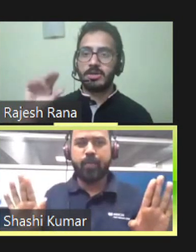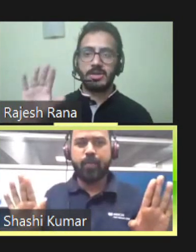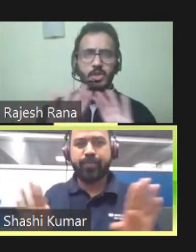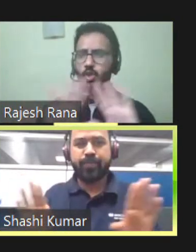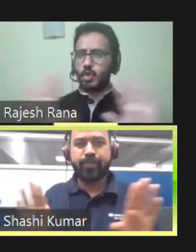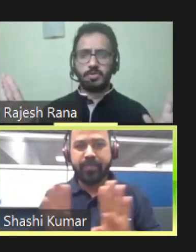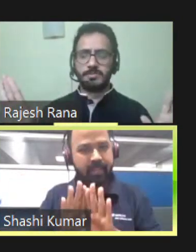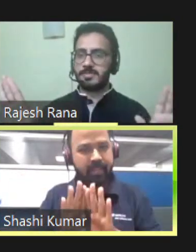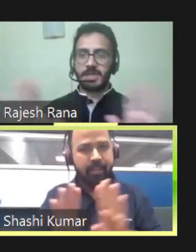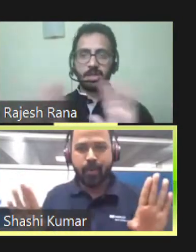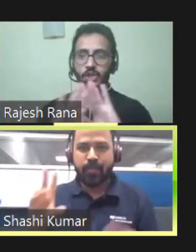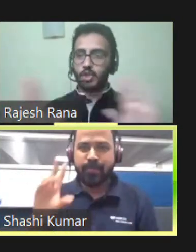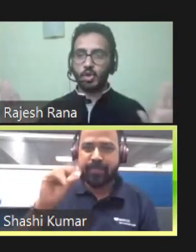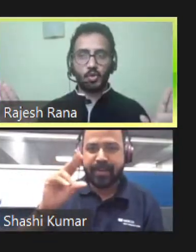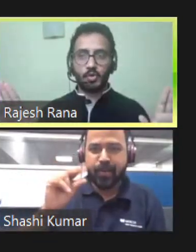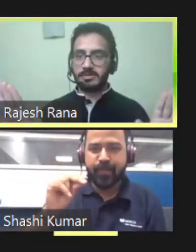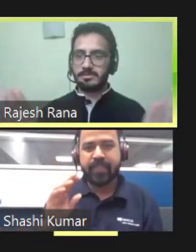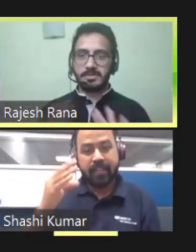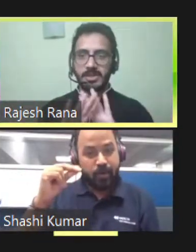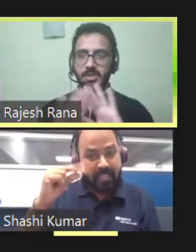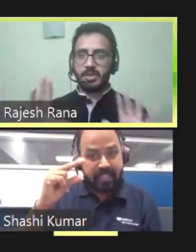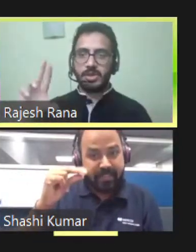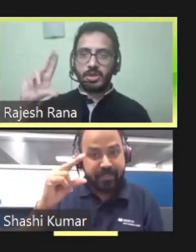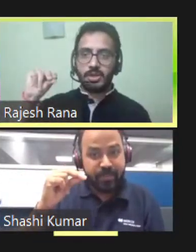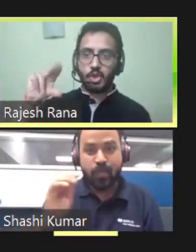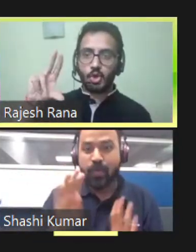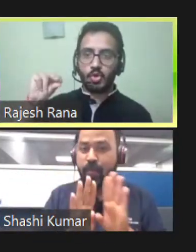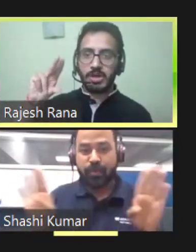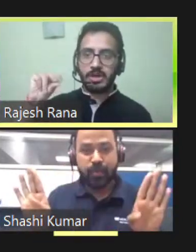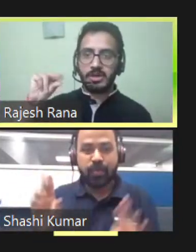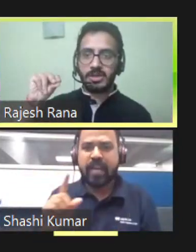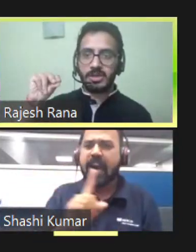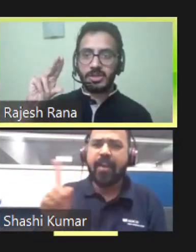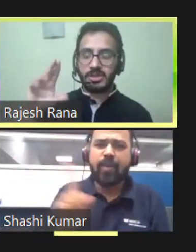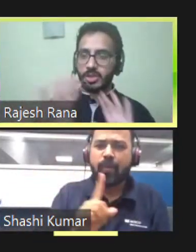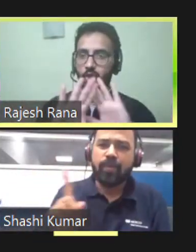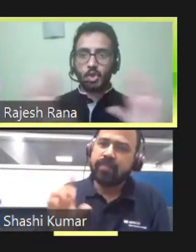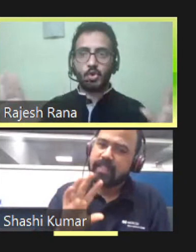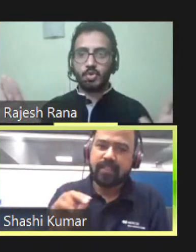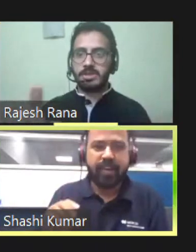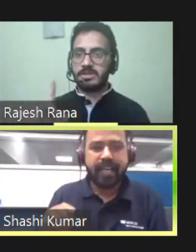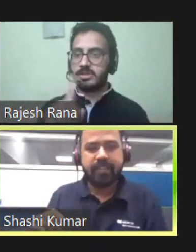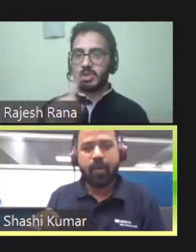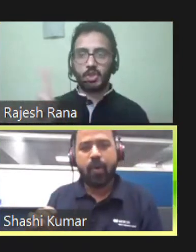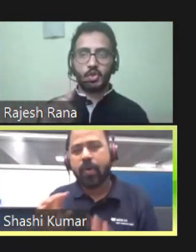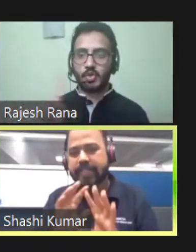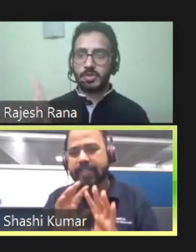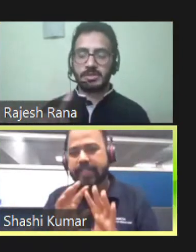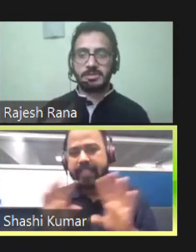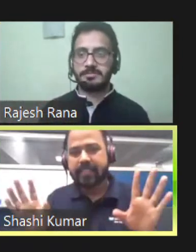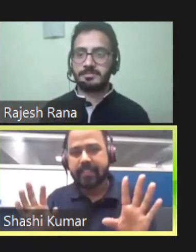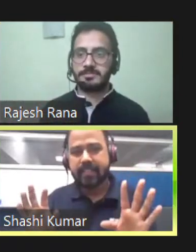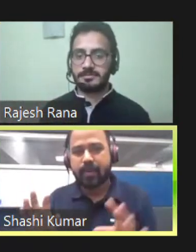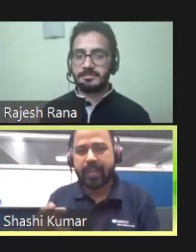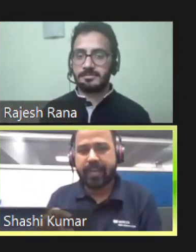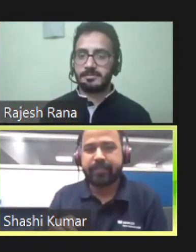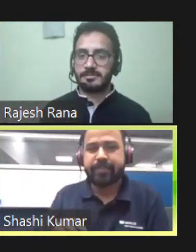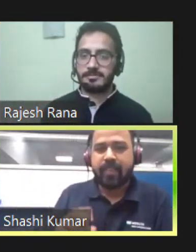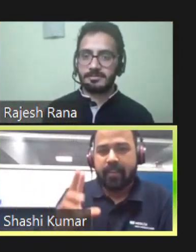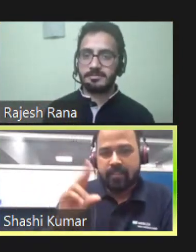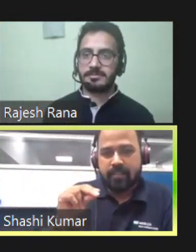no. No. No is this. No. And no. This is fine. All three signs are